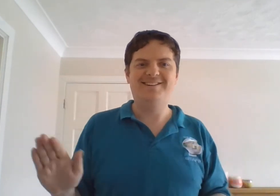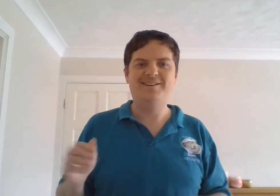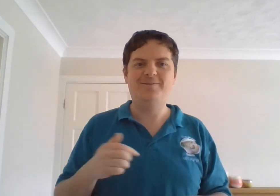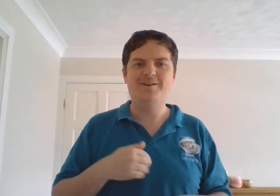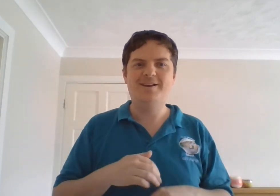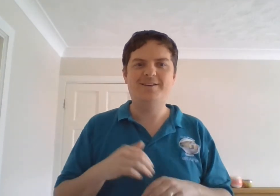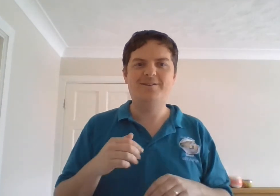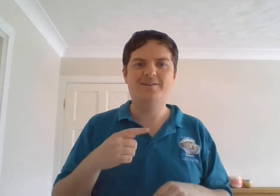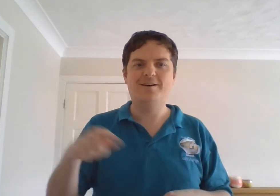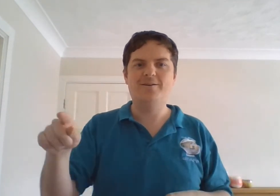matter where you go.